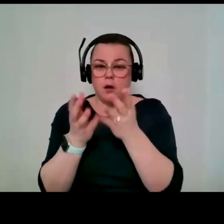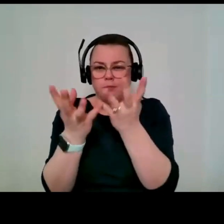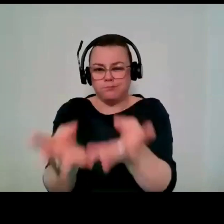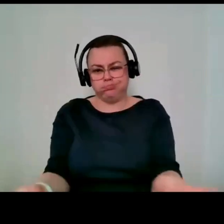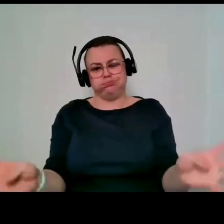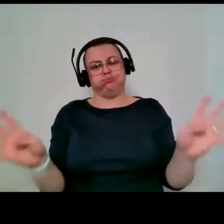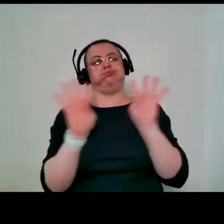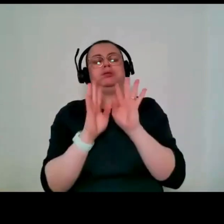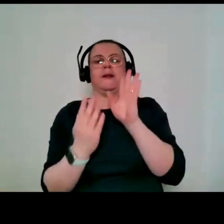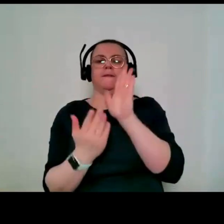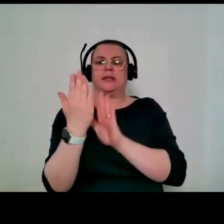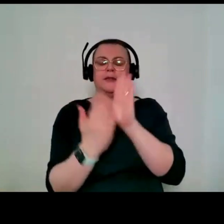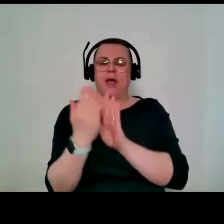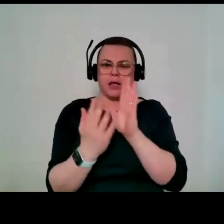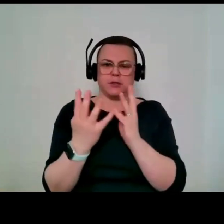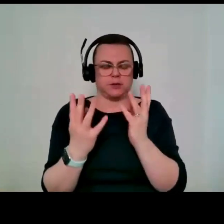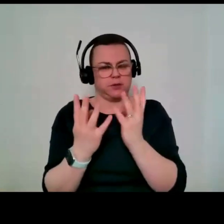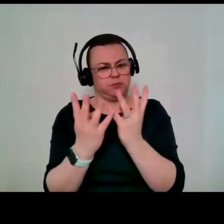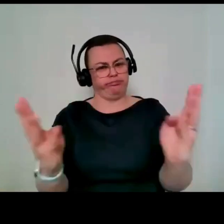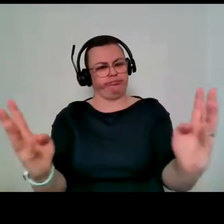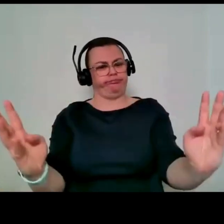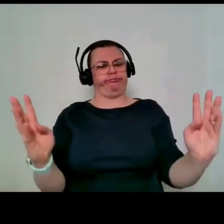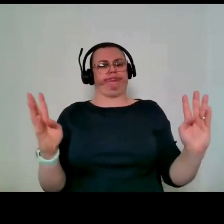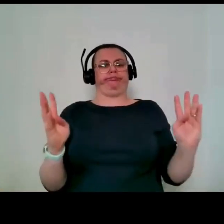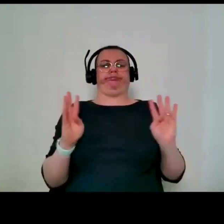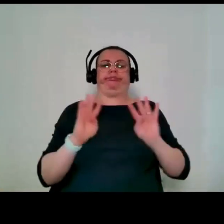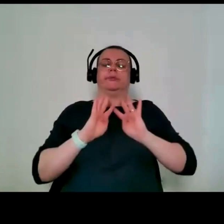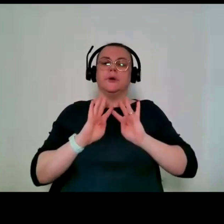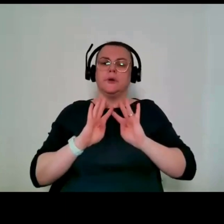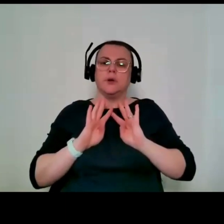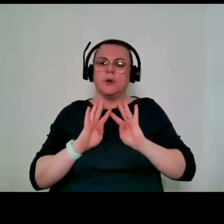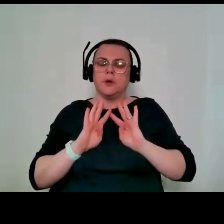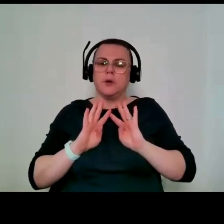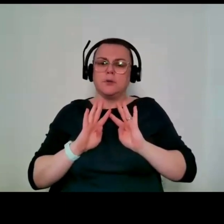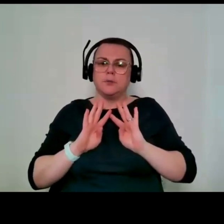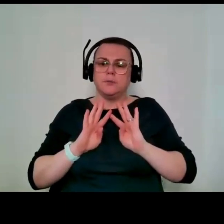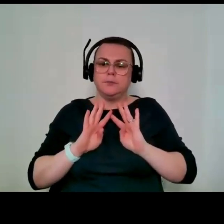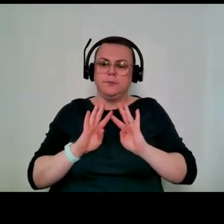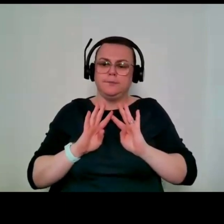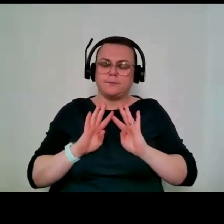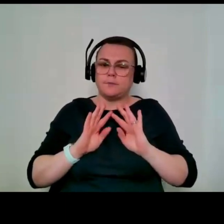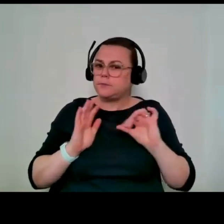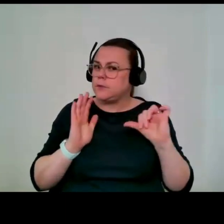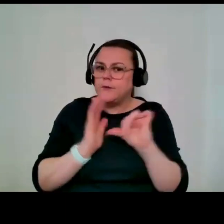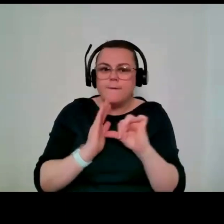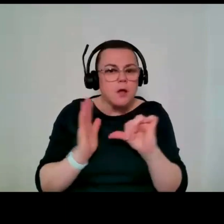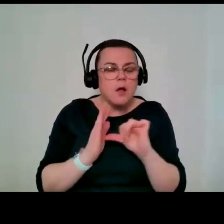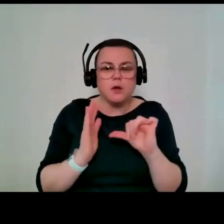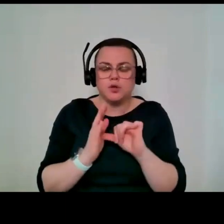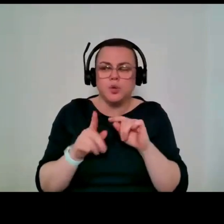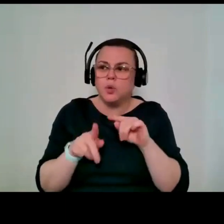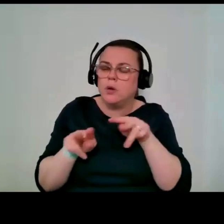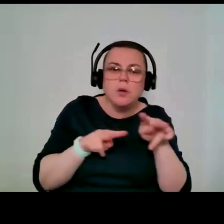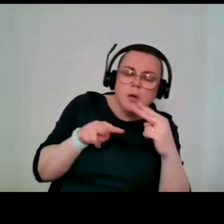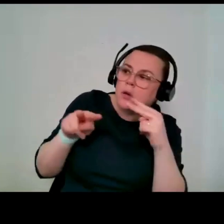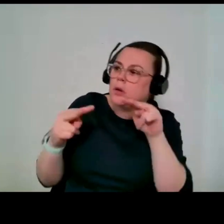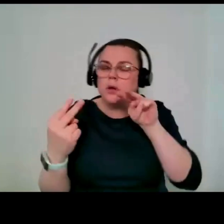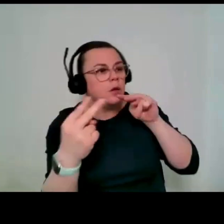meetings around a large boardroom-style table, makes it really difficult to follow what's been